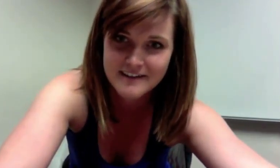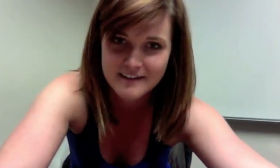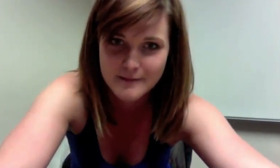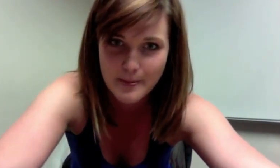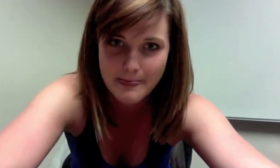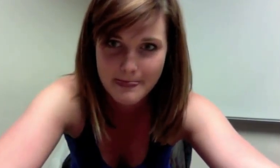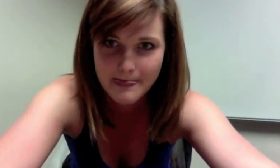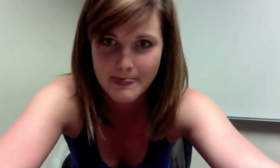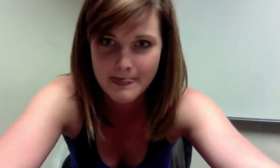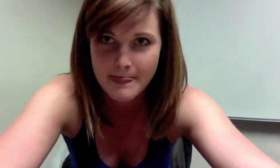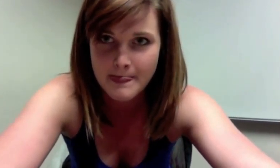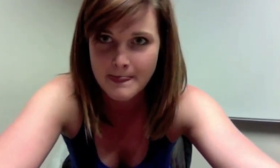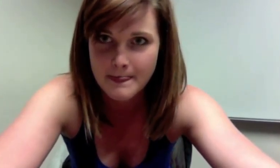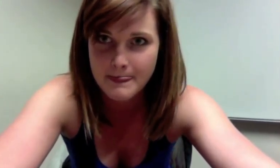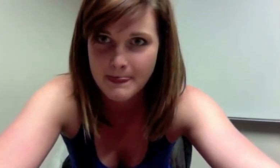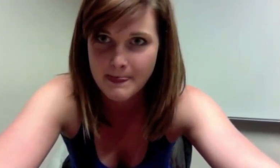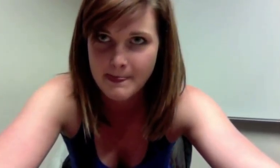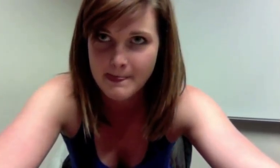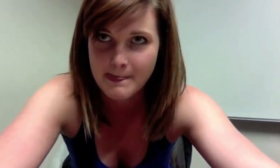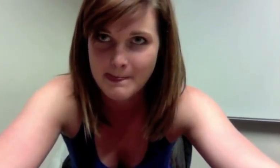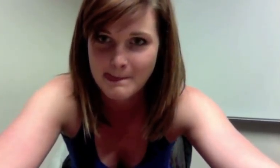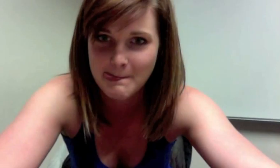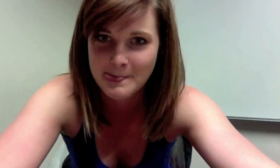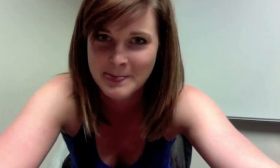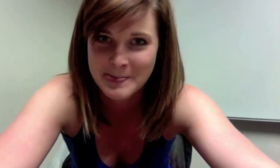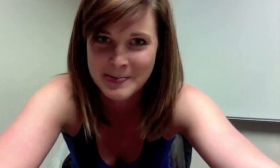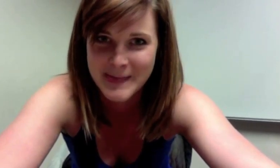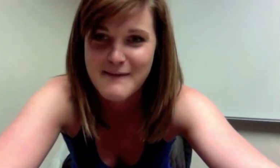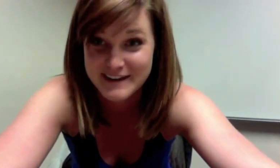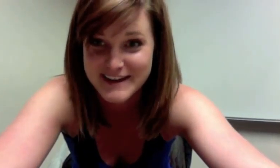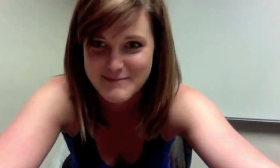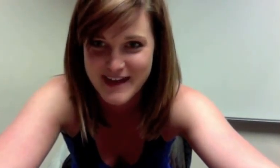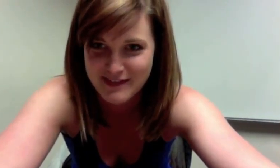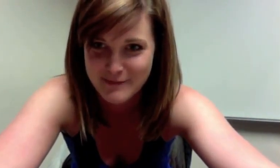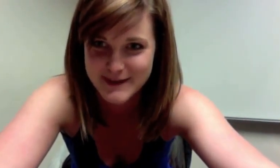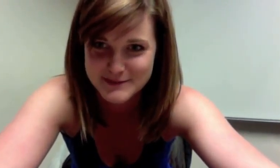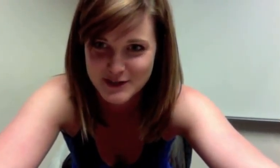formula is. If we're dealing with perimeters, usually we I'm going to use keep the that letter thumbs up P. there.